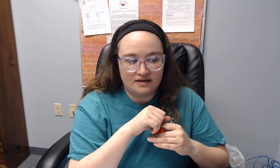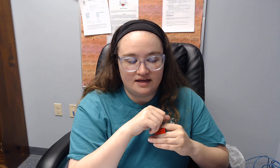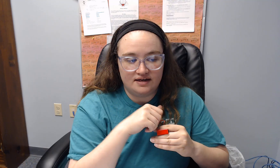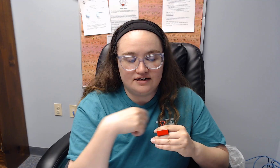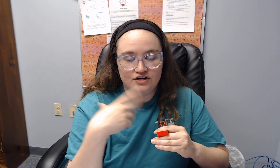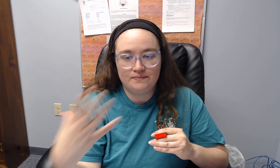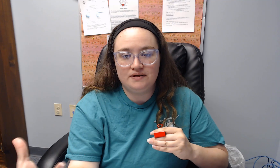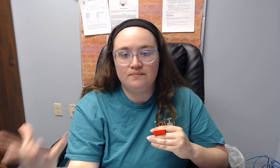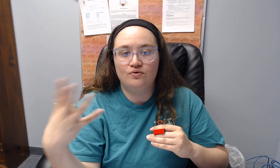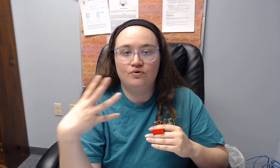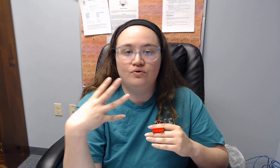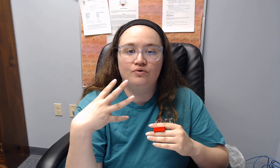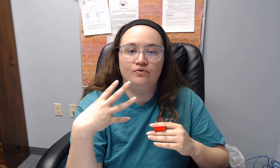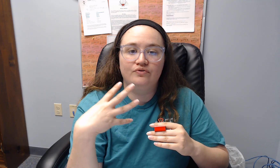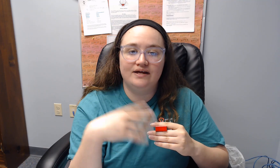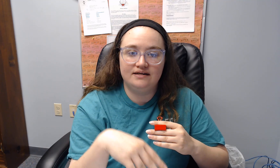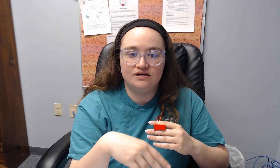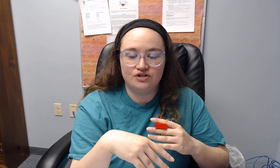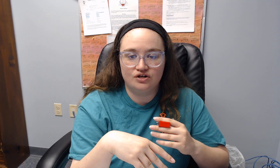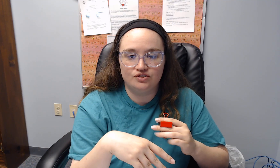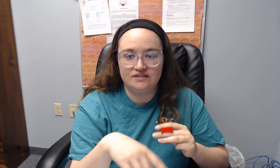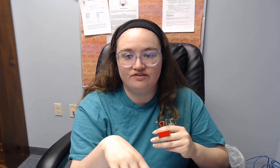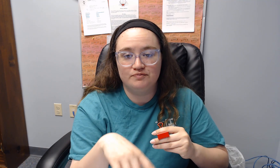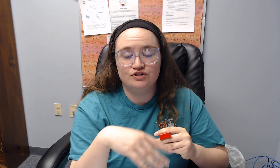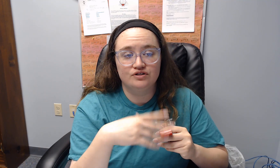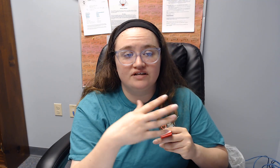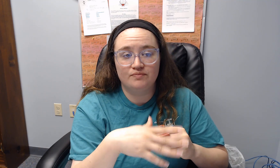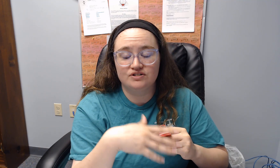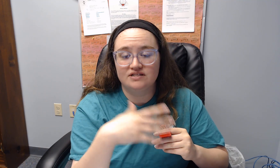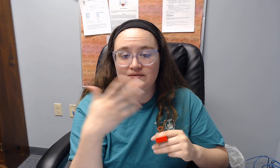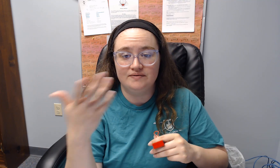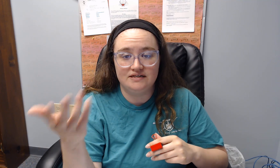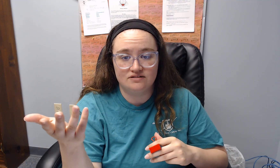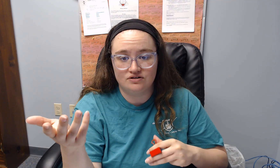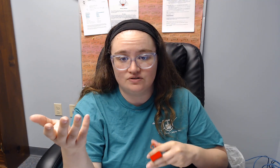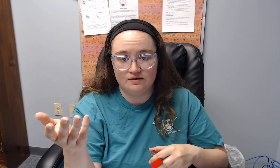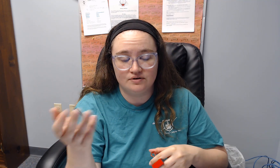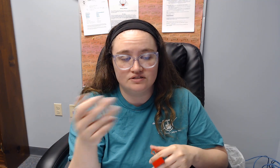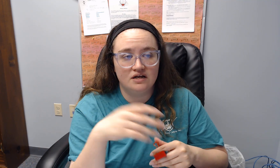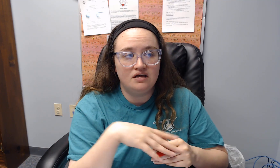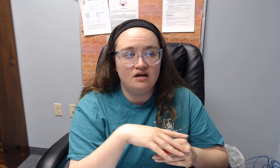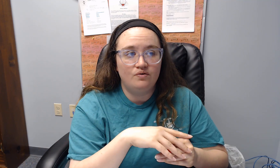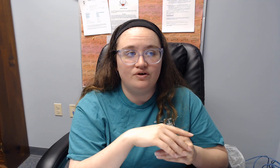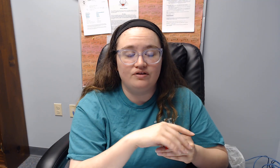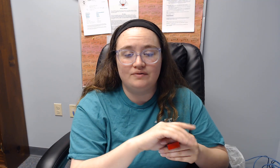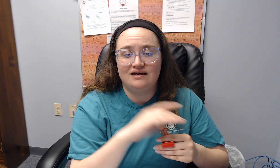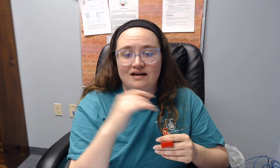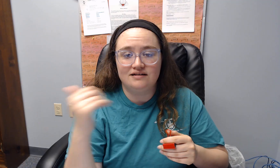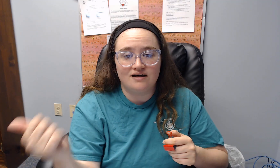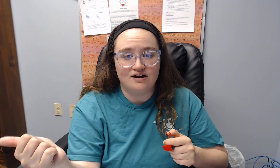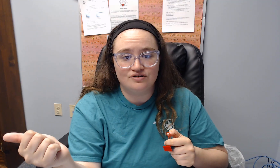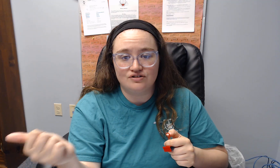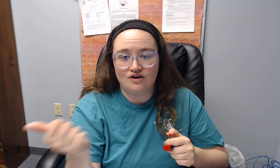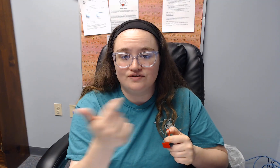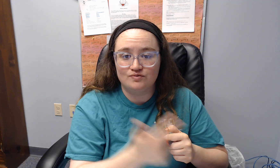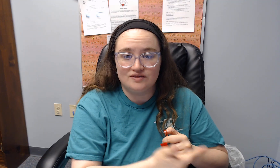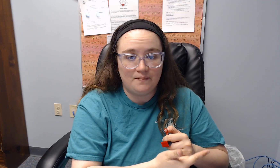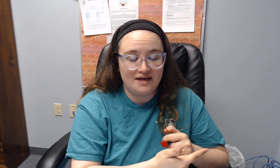And hearing people that need to talk to a deaf person, or a deaf person that maybe needs to talk to a hearing person, whether it be a doctor's office with a